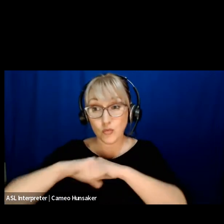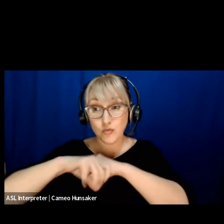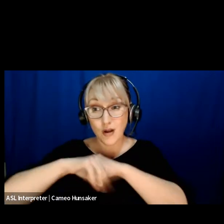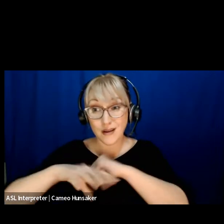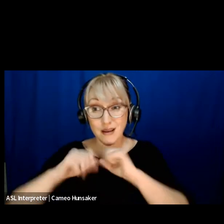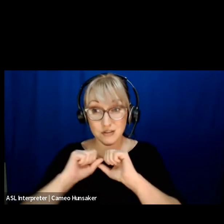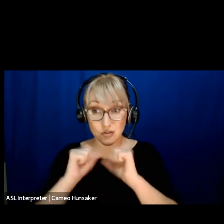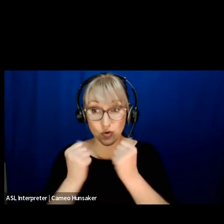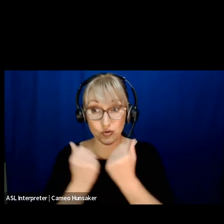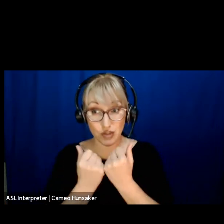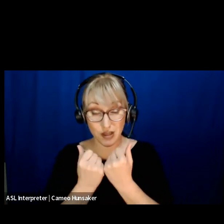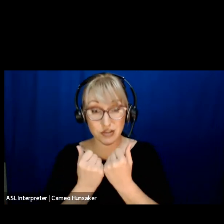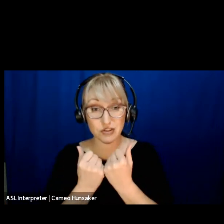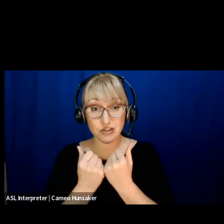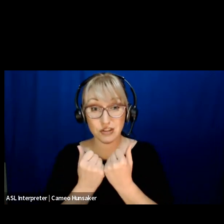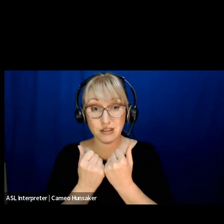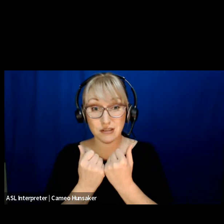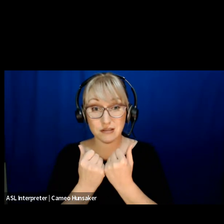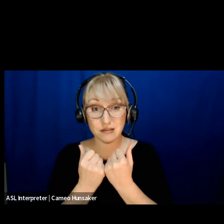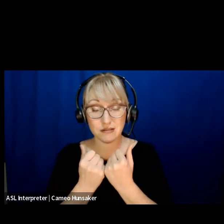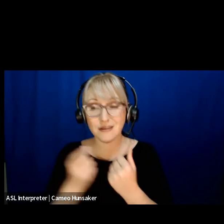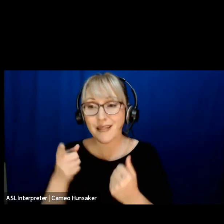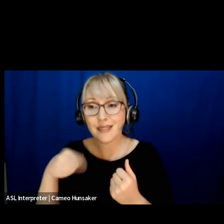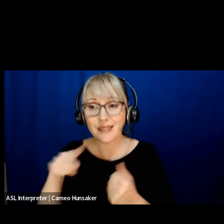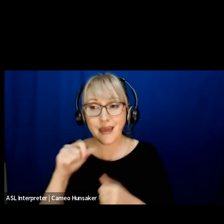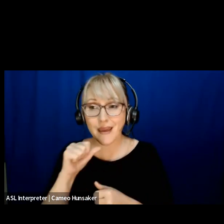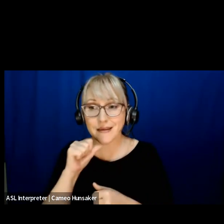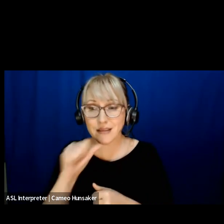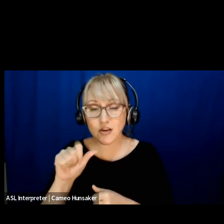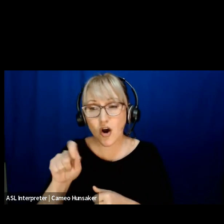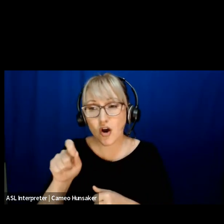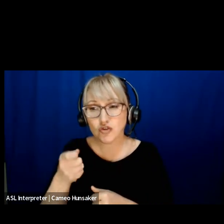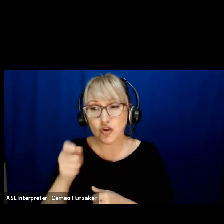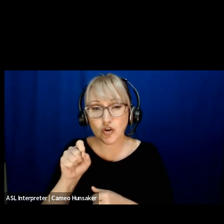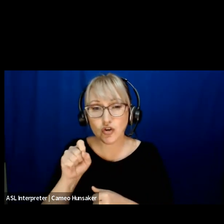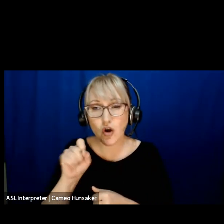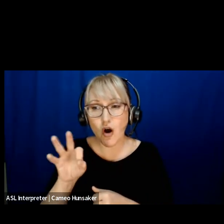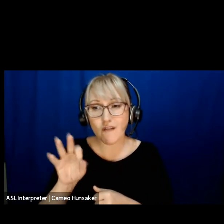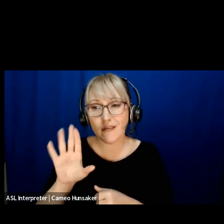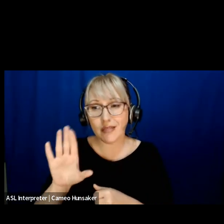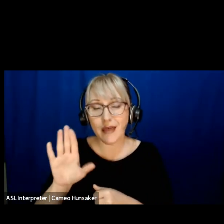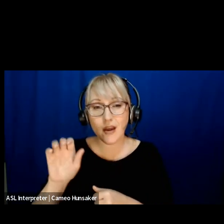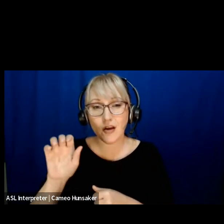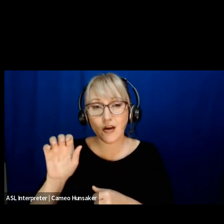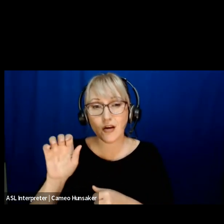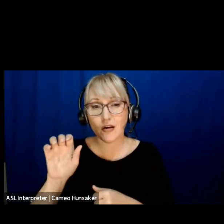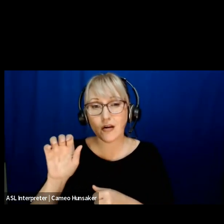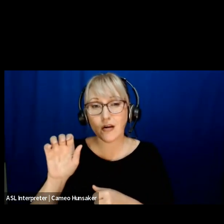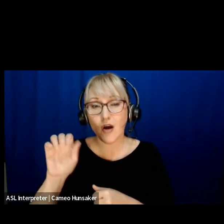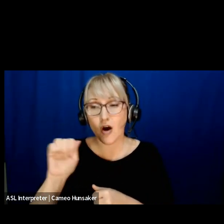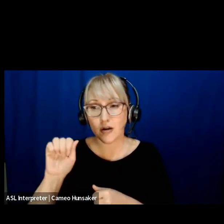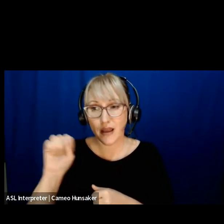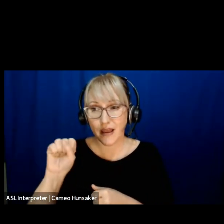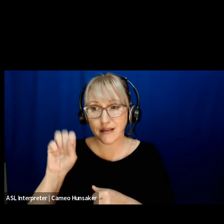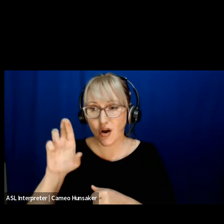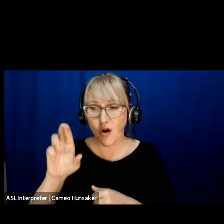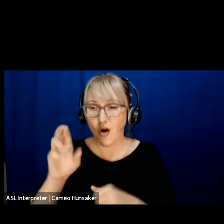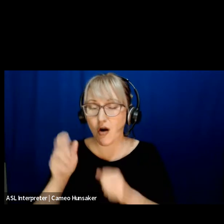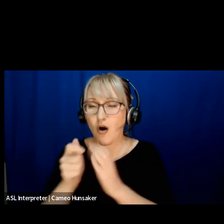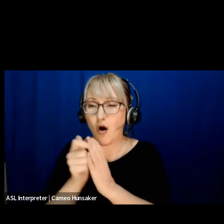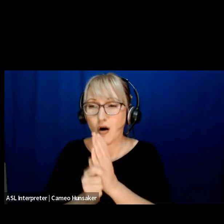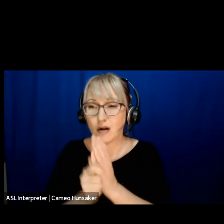association did not turn off their automatic speech recognition